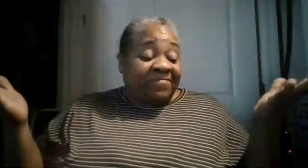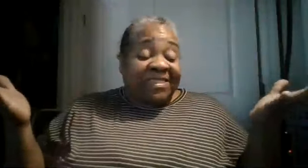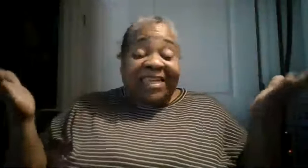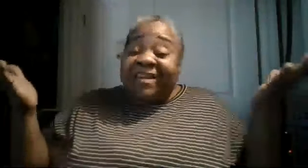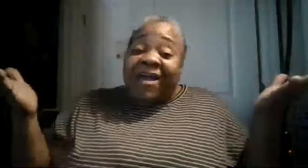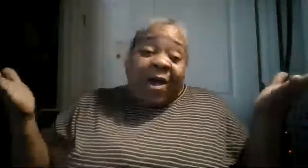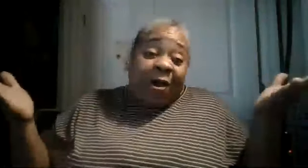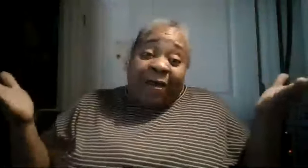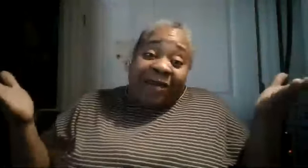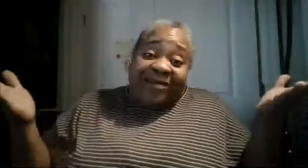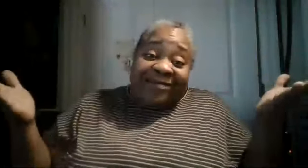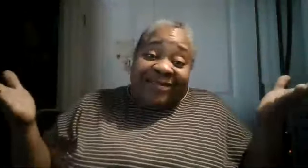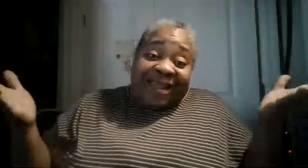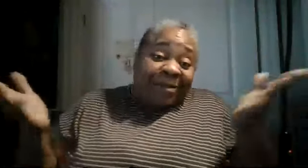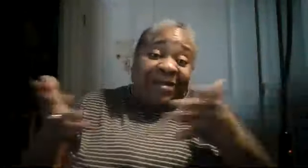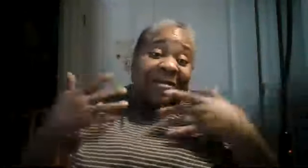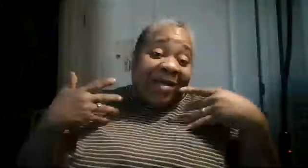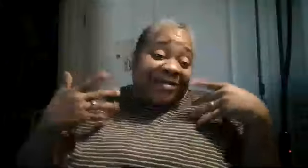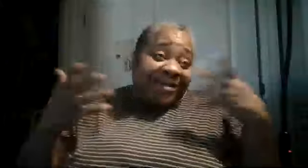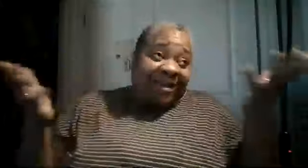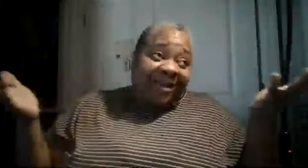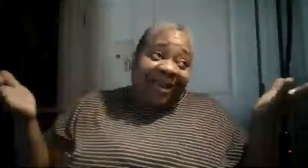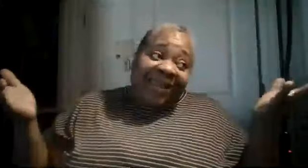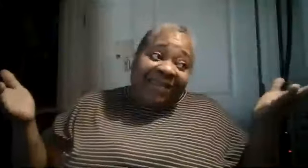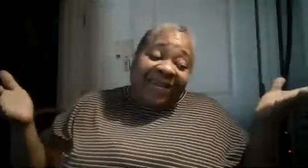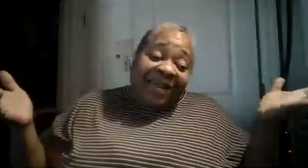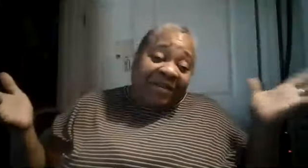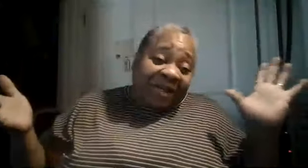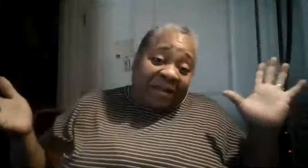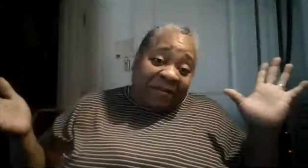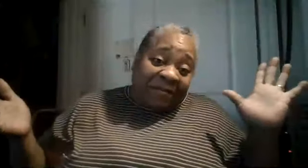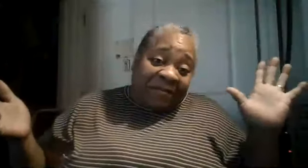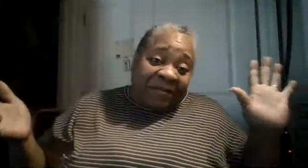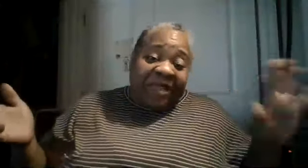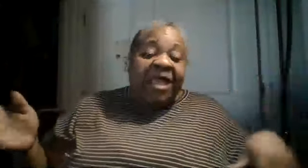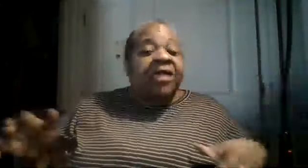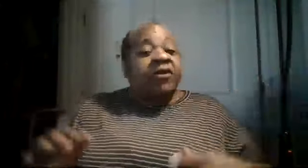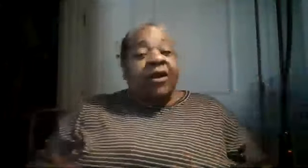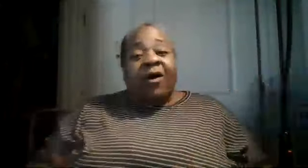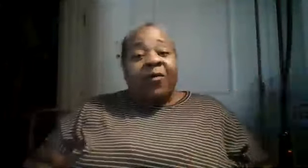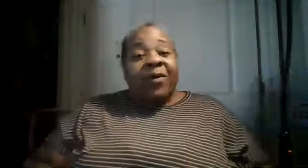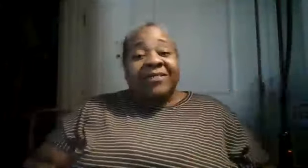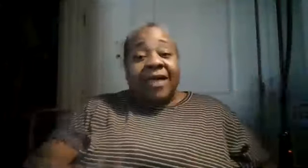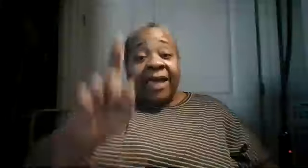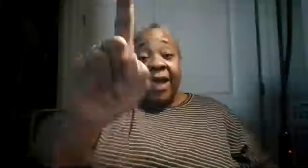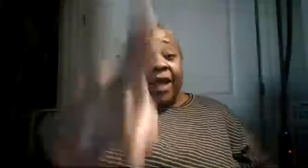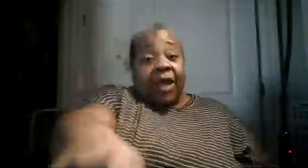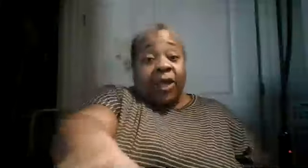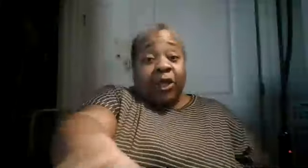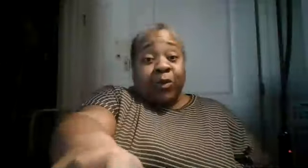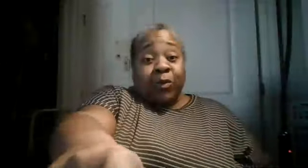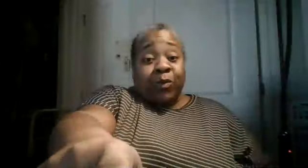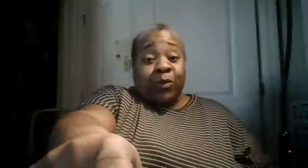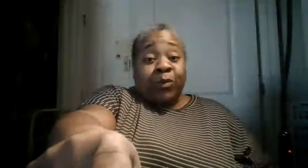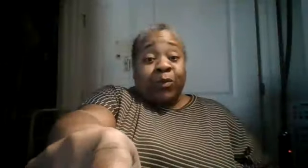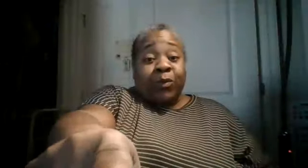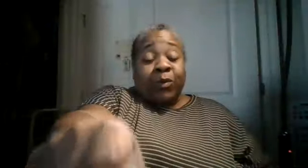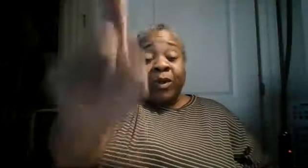See, not hard. Now we know how to say the color yellow. You can always say you.